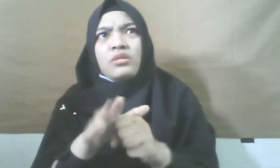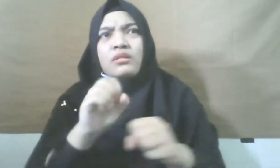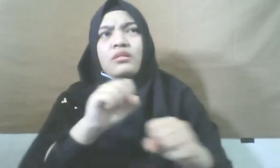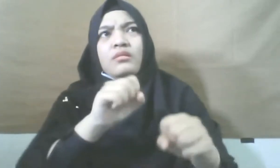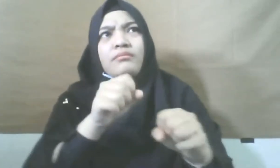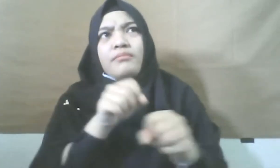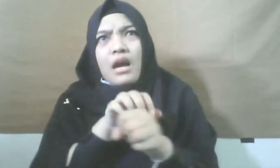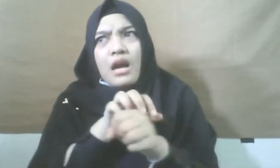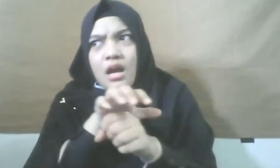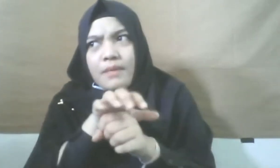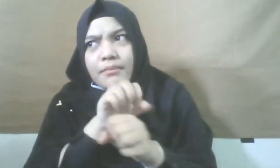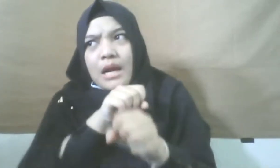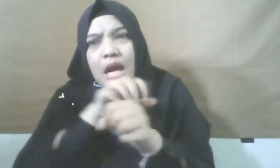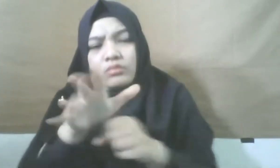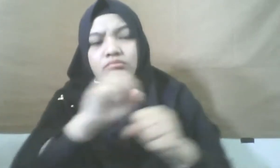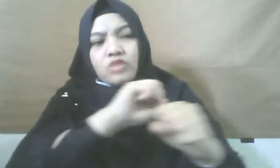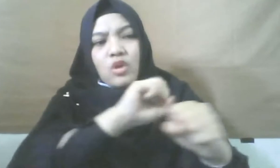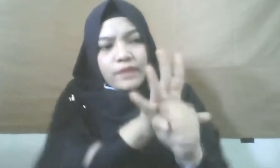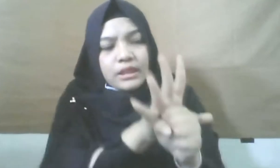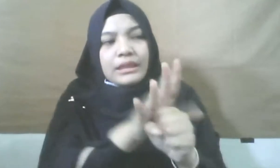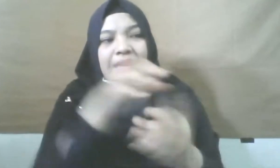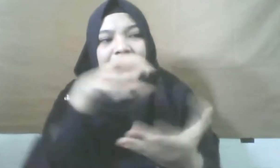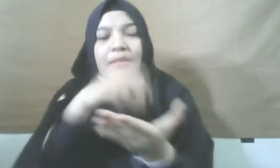of conflict as well.